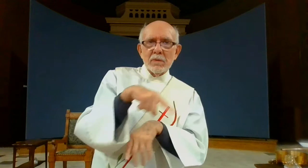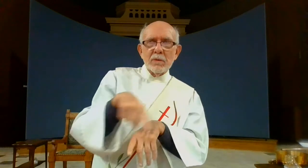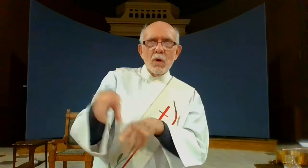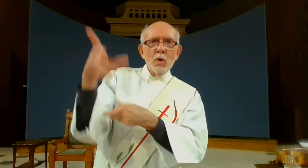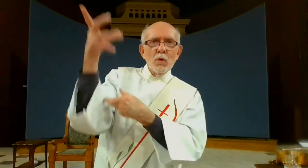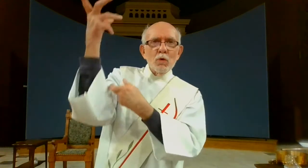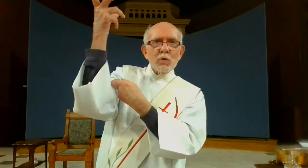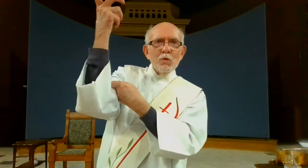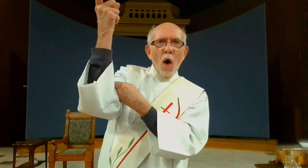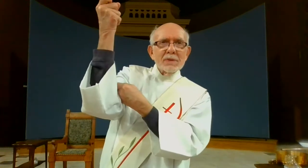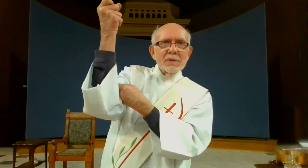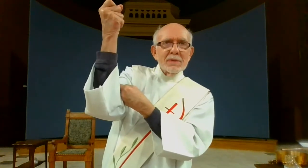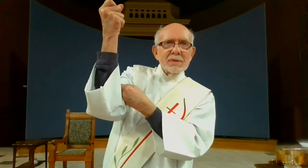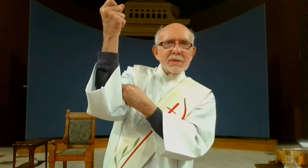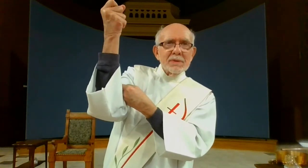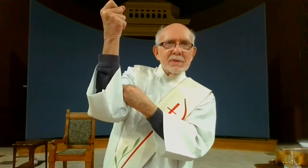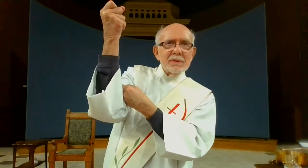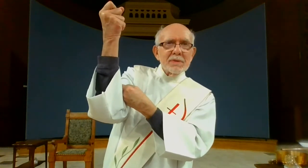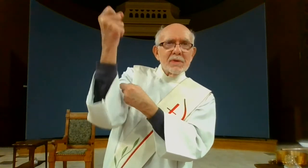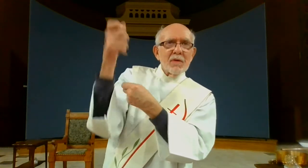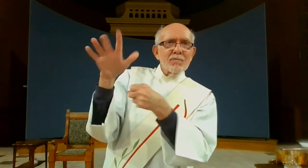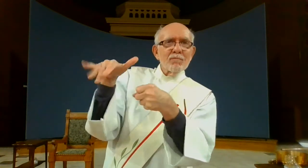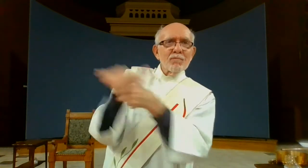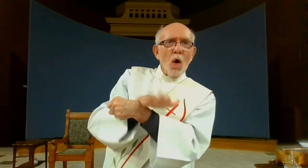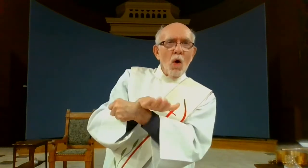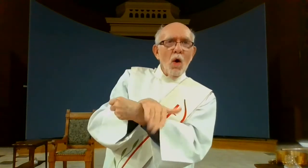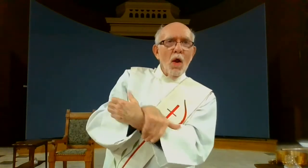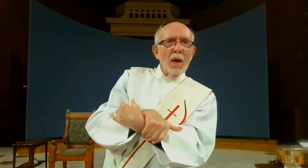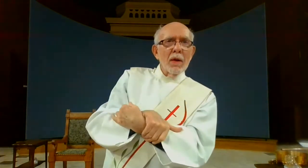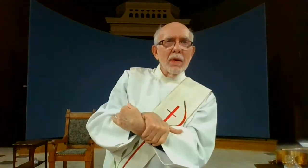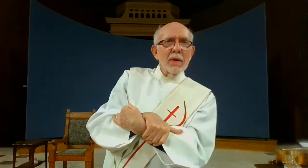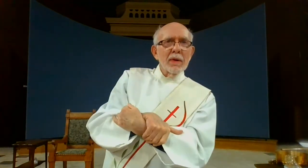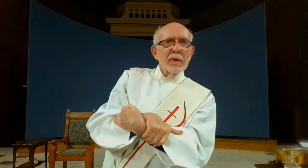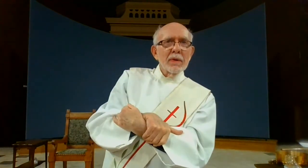But they remained full of trust in God.